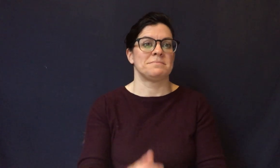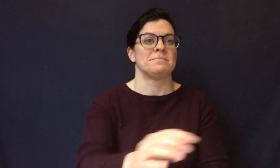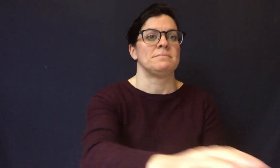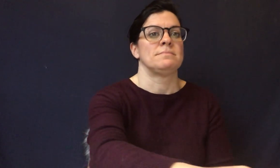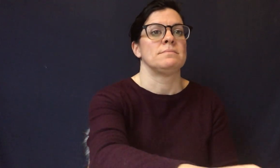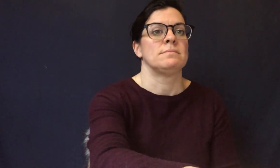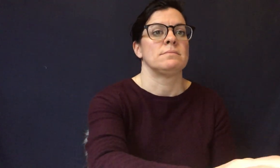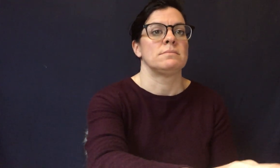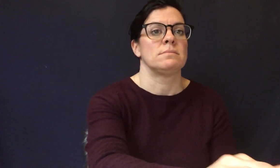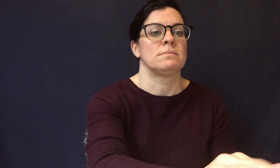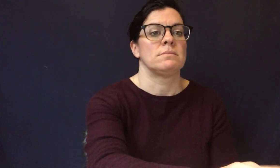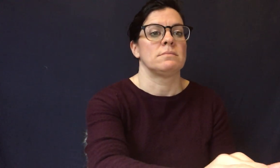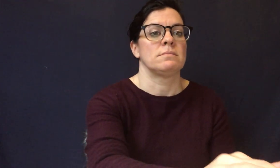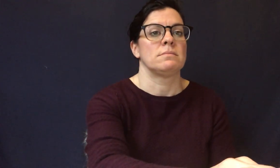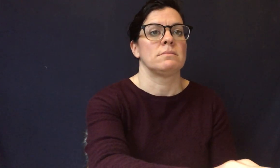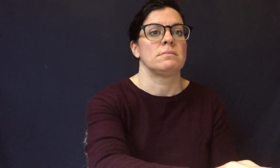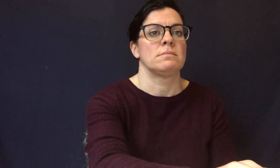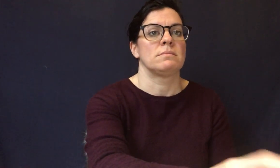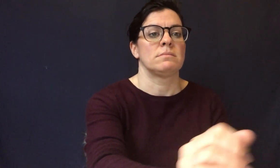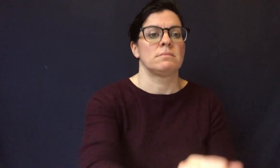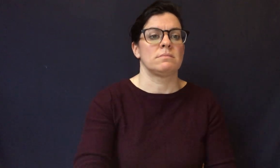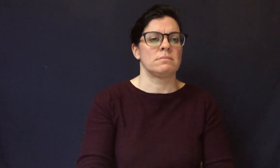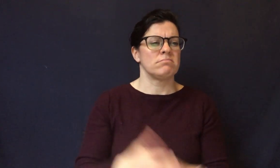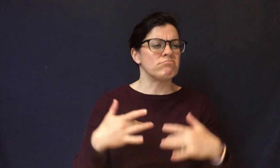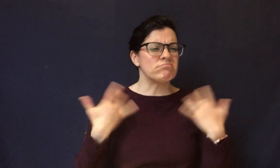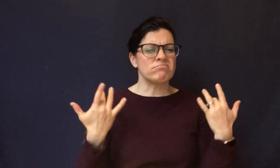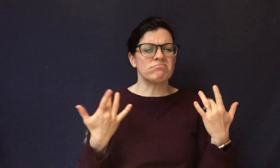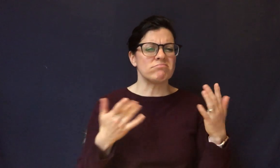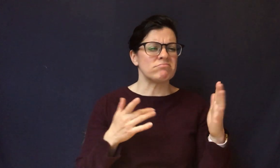What's going on here? All right, what did I do? Skip 2 pages?